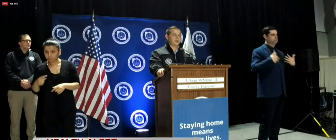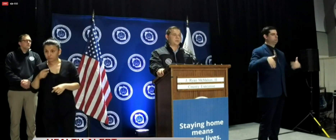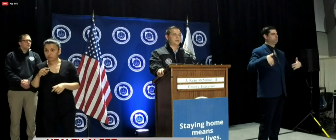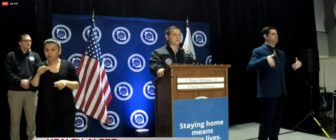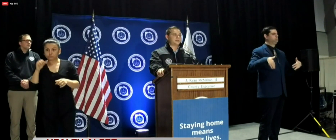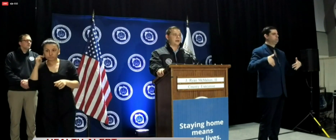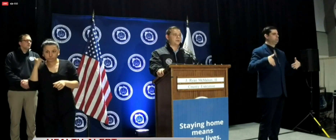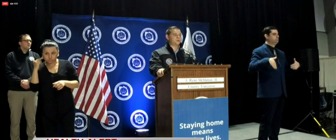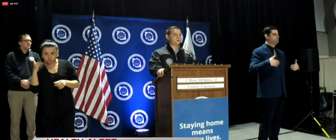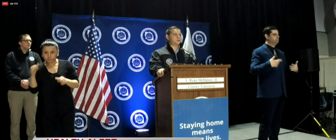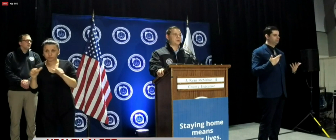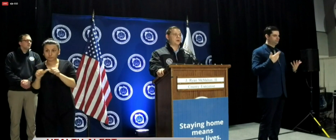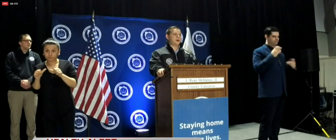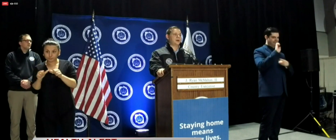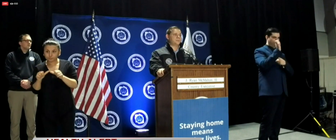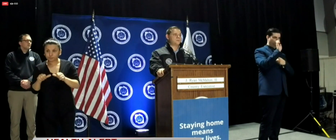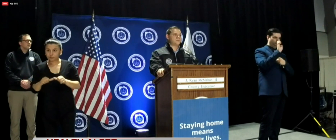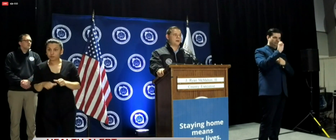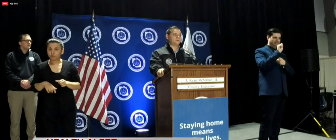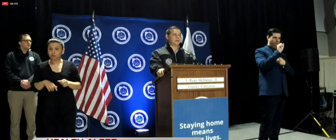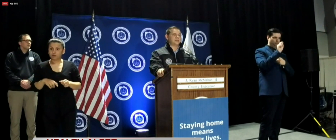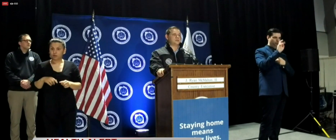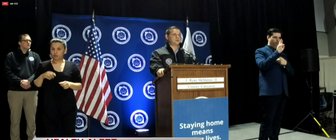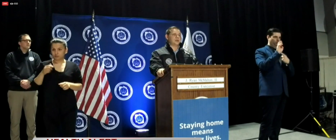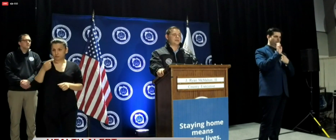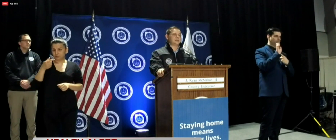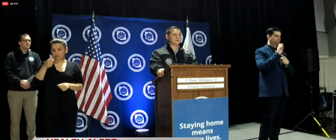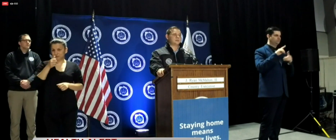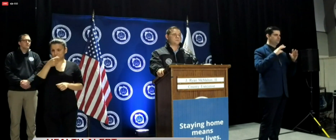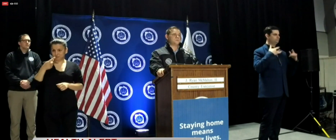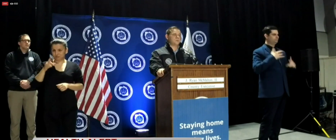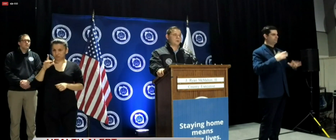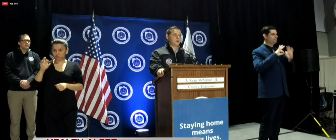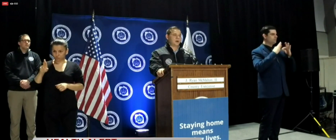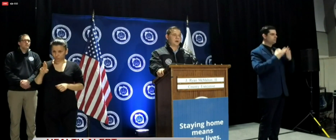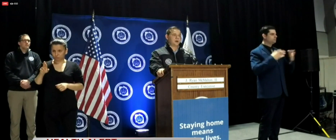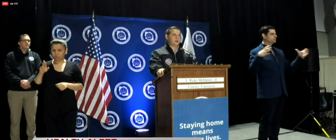with family get-togethers that have led to cases,